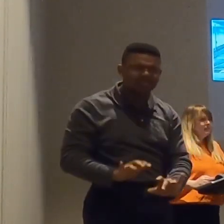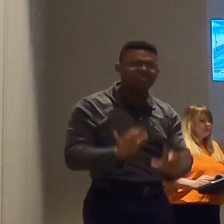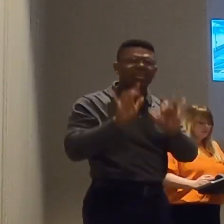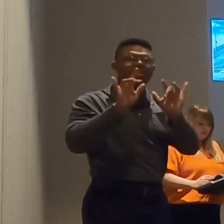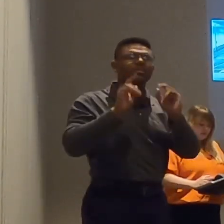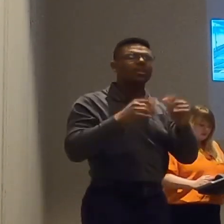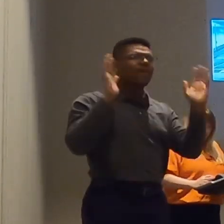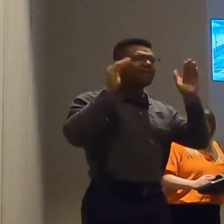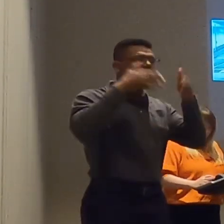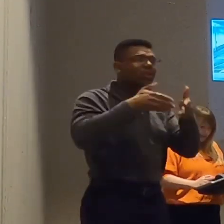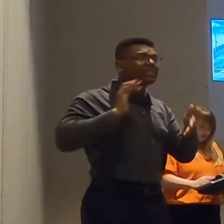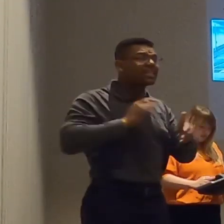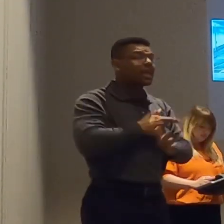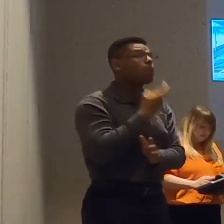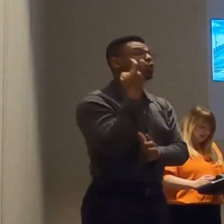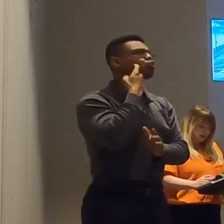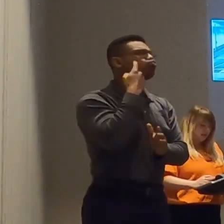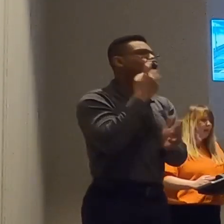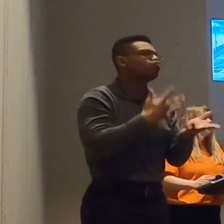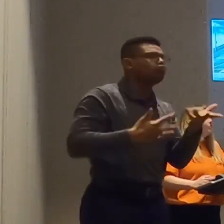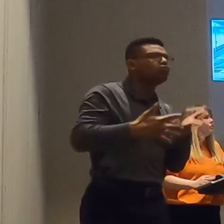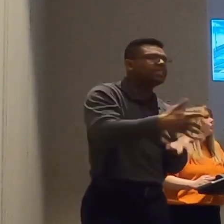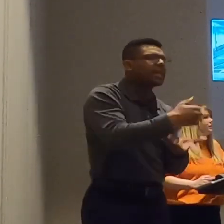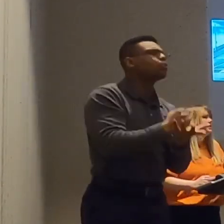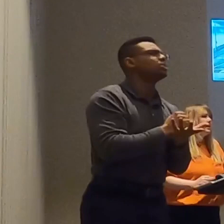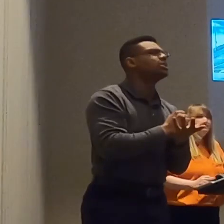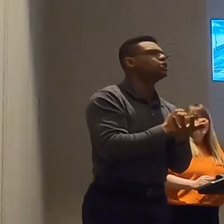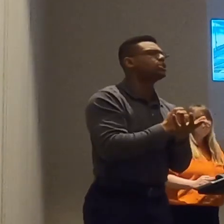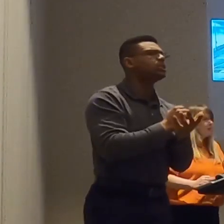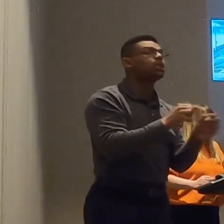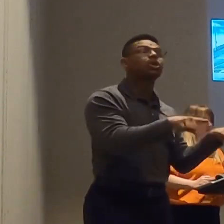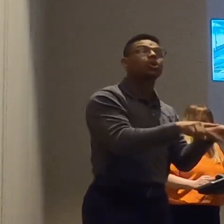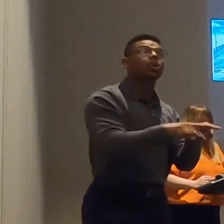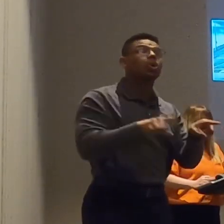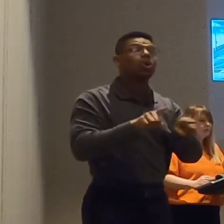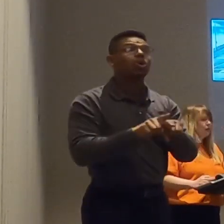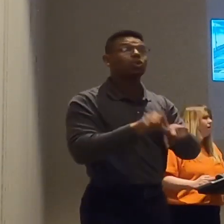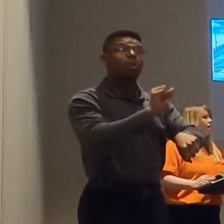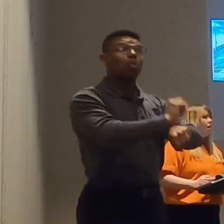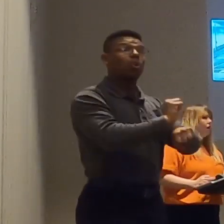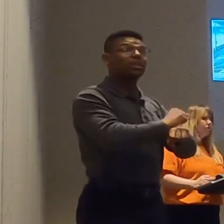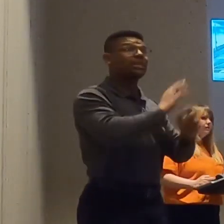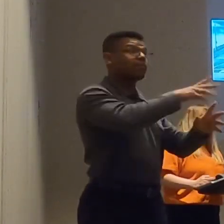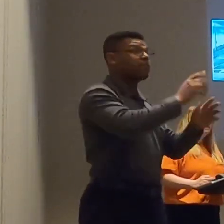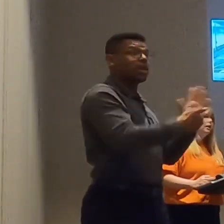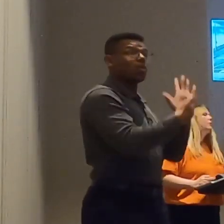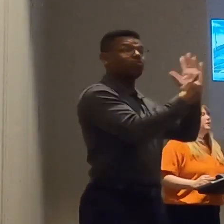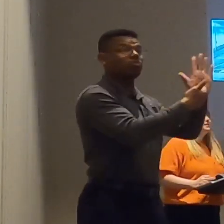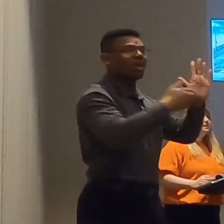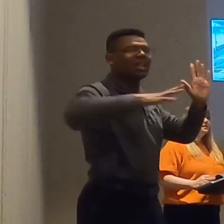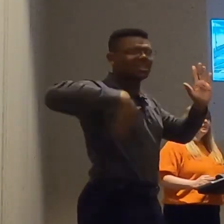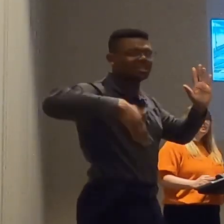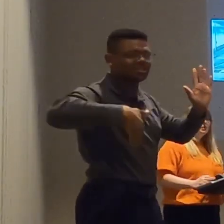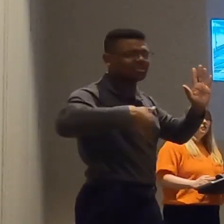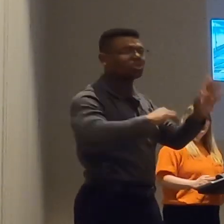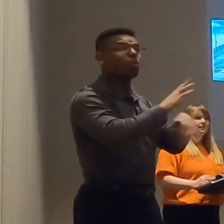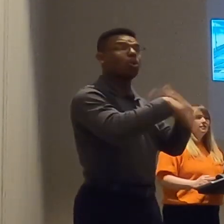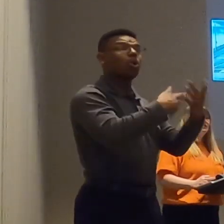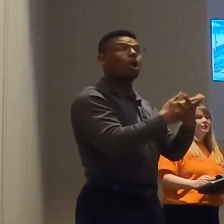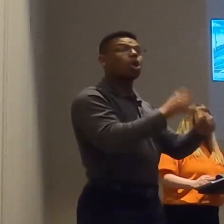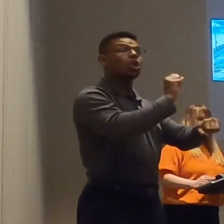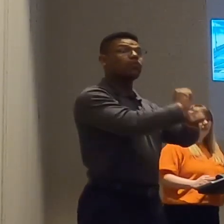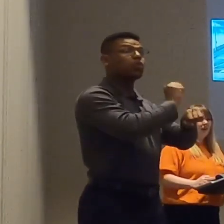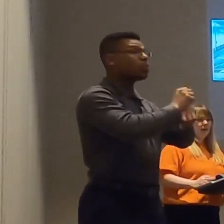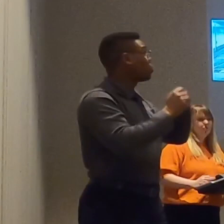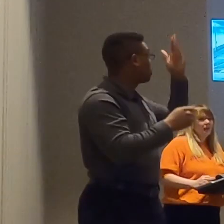recent acquisitions to the permanent collection, and also works that have not been on view before. So all of the artworks in this exhibition, this